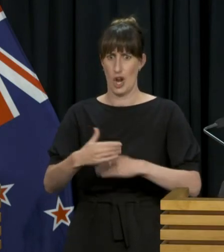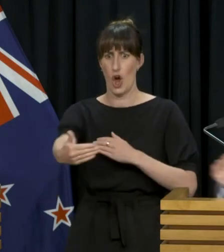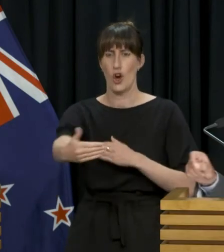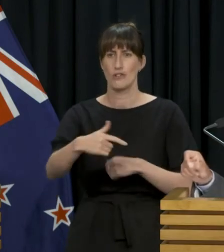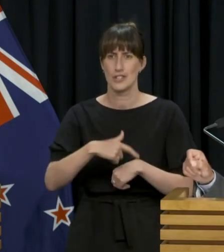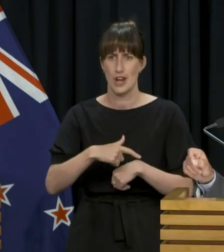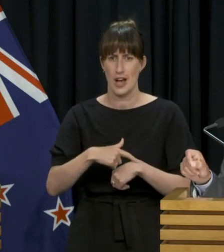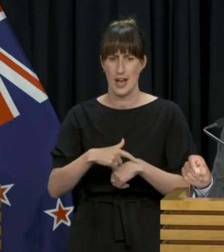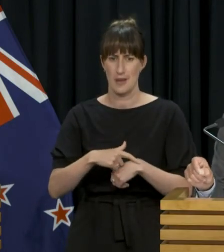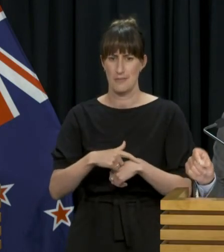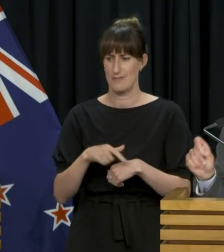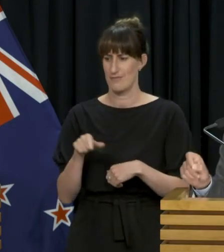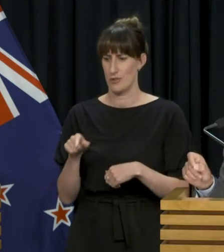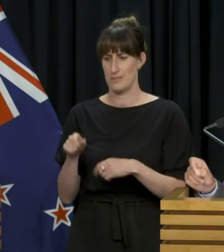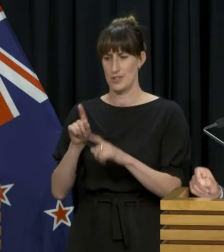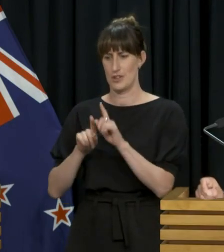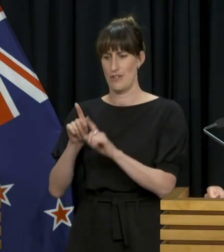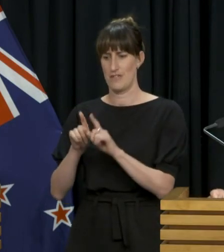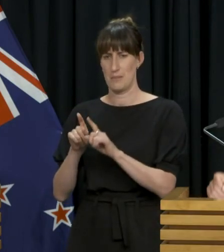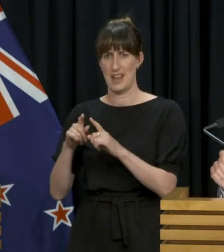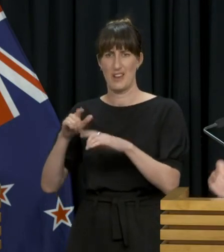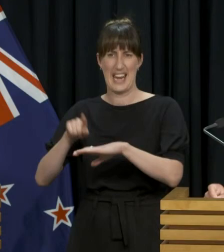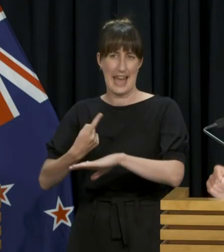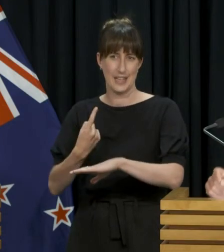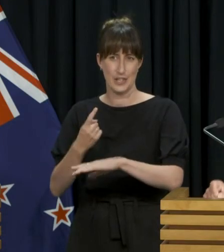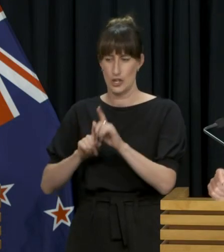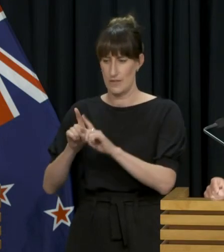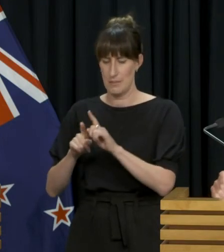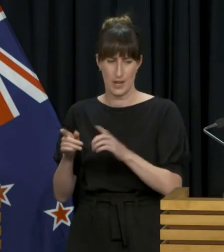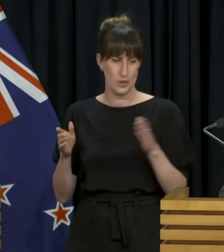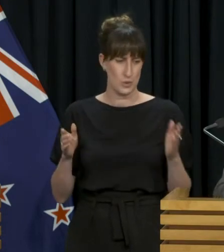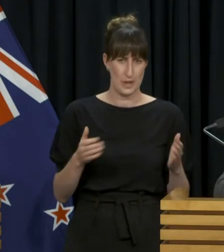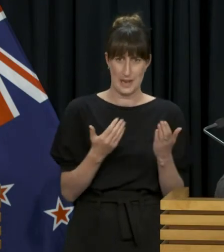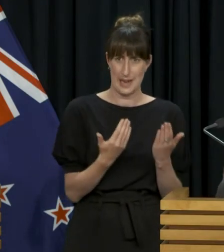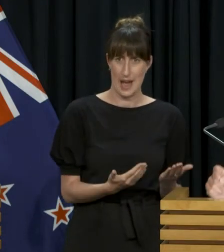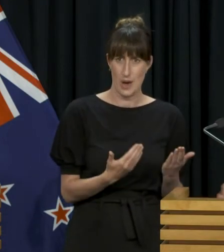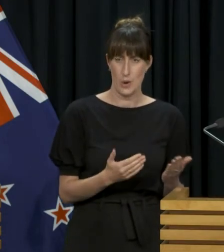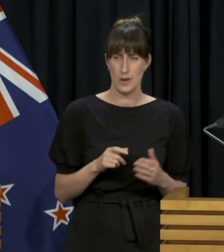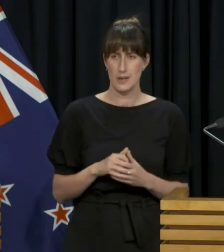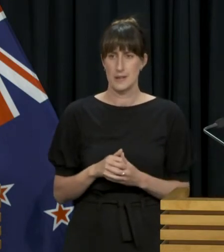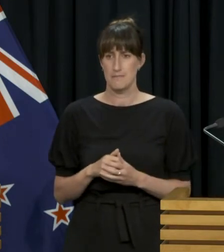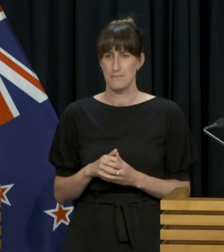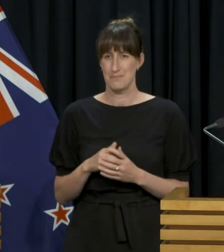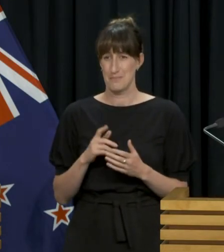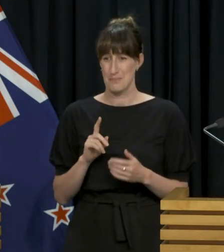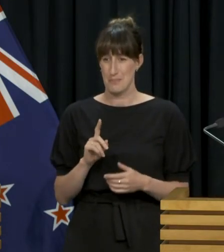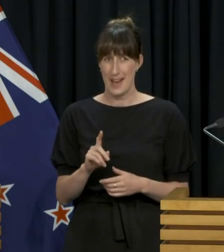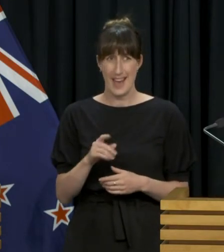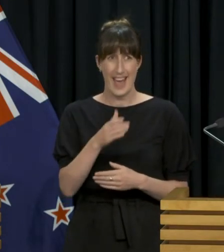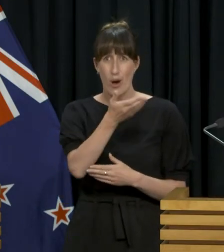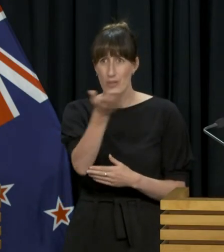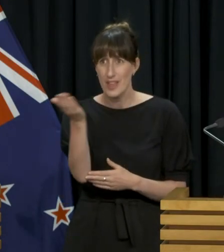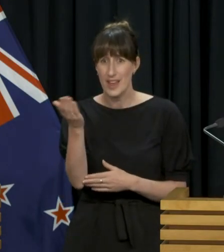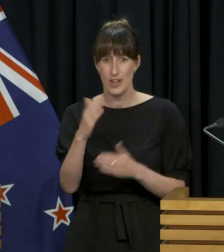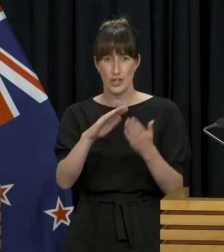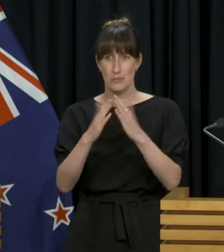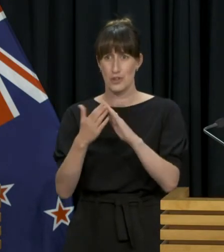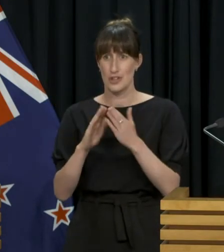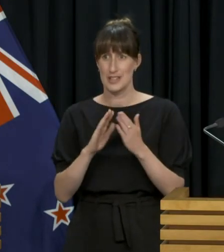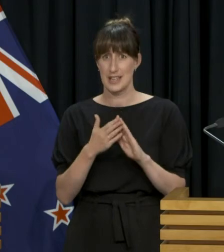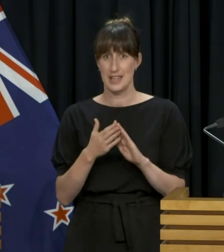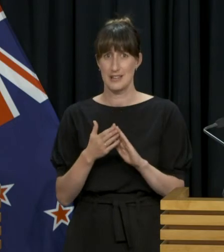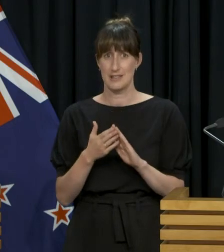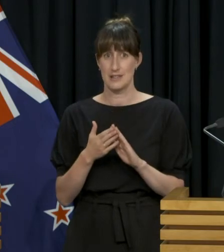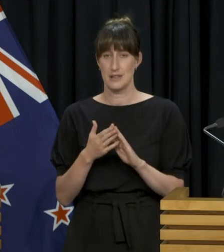what would need to have happened to create that epidemiological link, while at the same time we were finding no other cases out in the community, which I think is